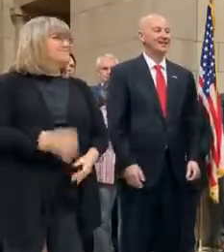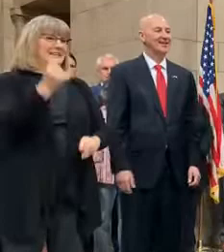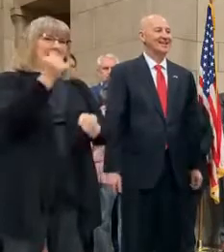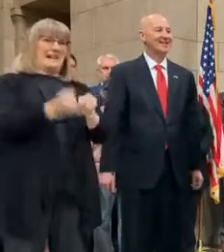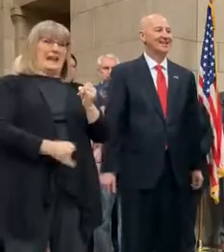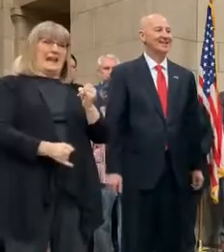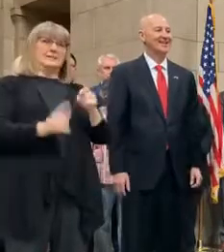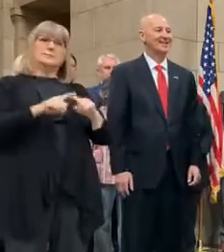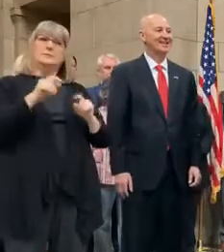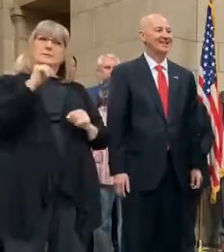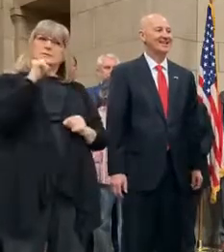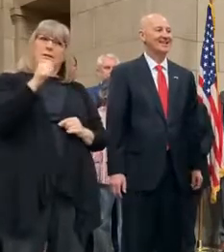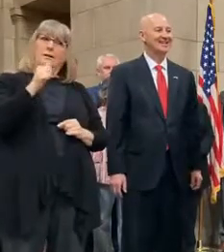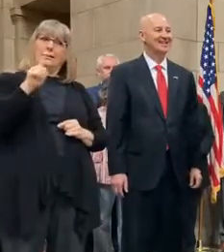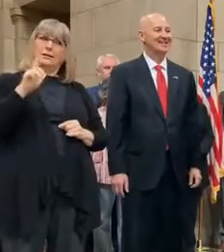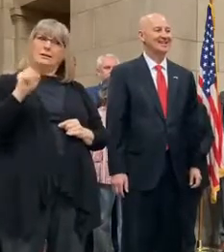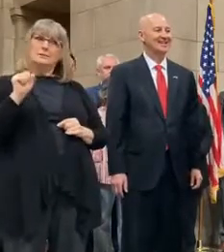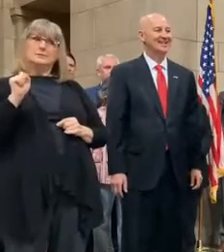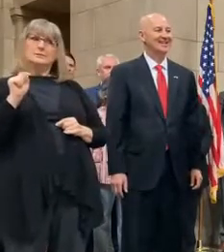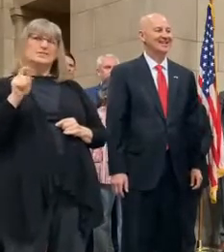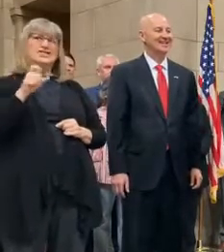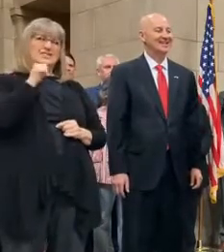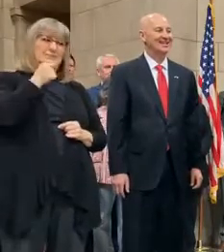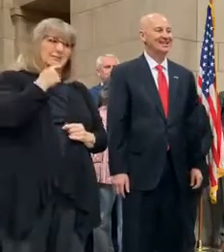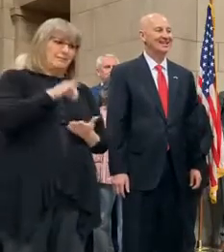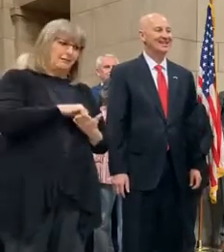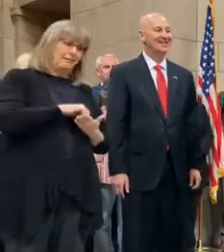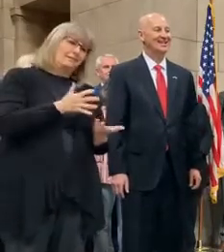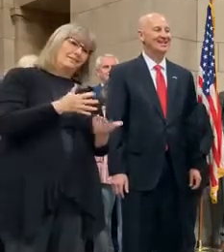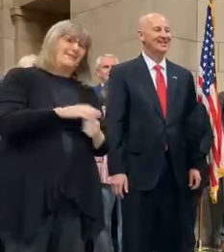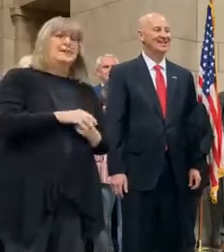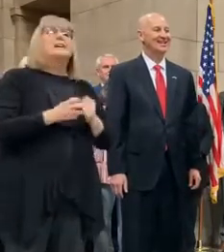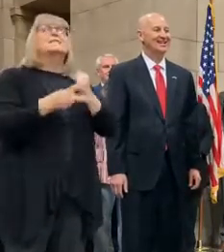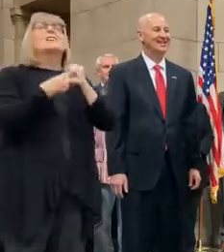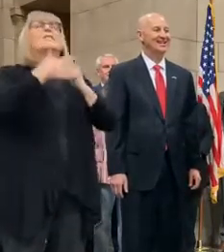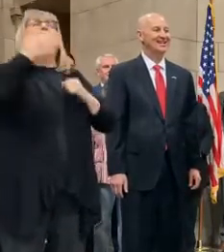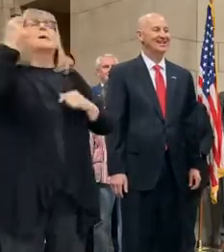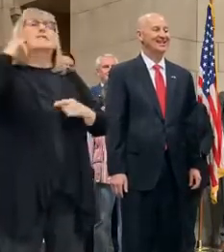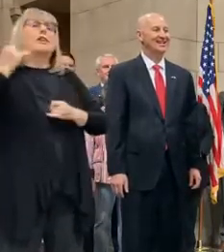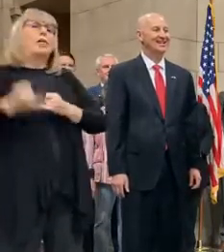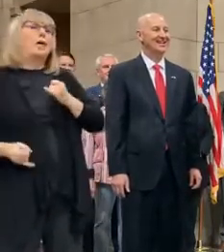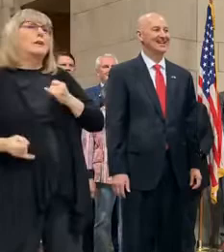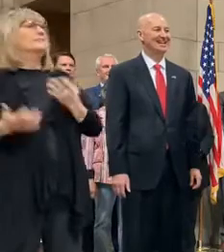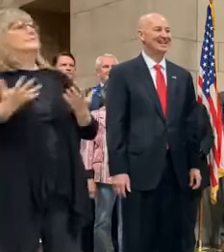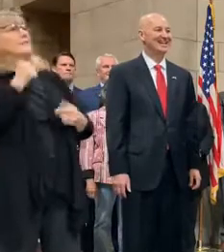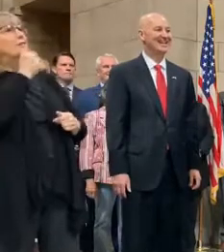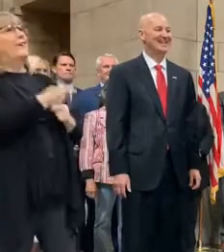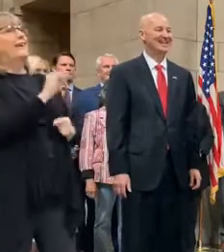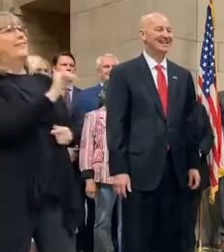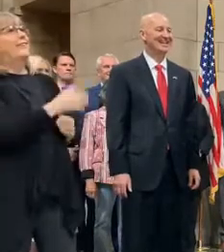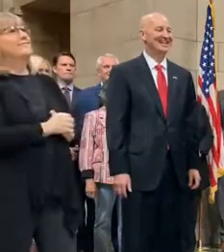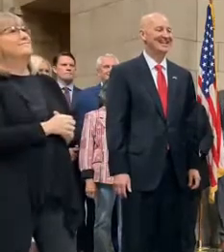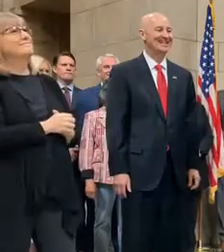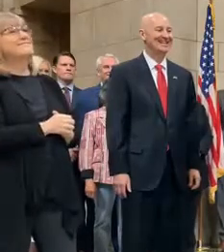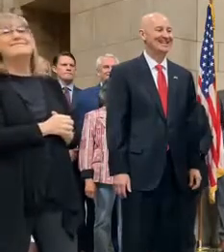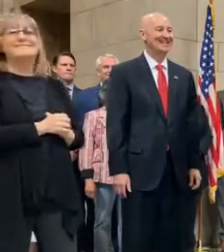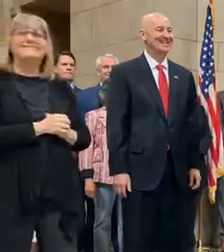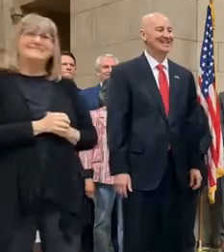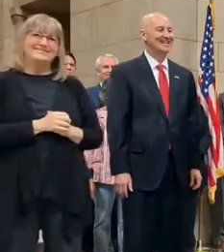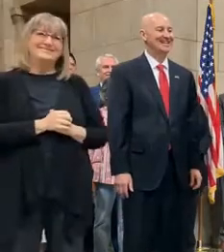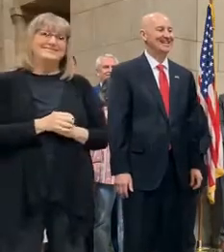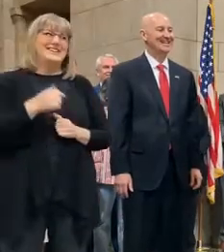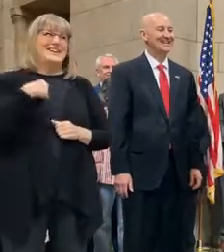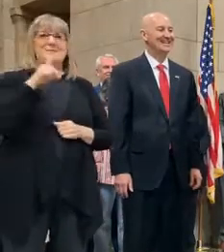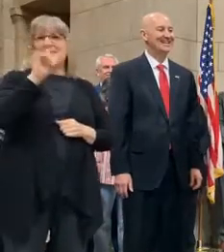Last but not least, I shouldn't say that. Save the best to last, that's not right either. I am